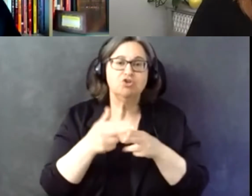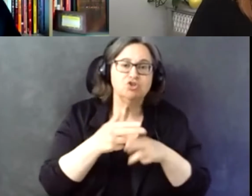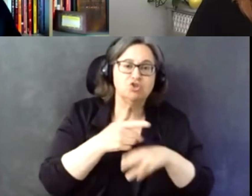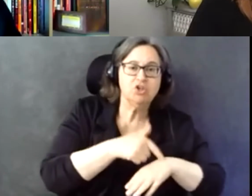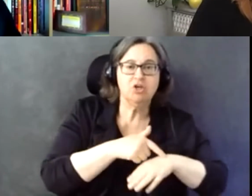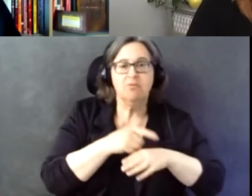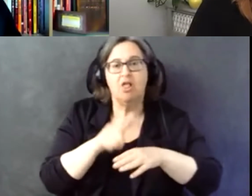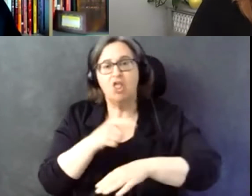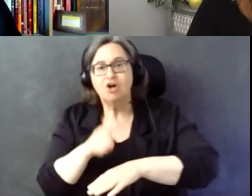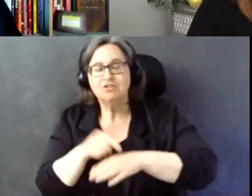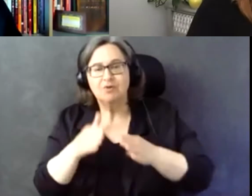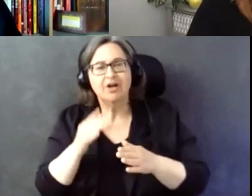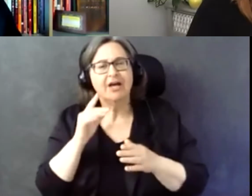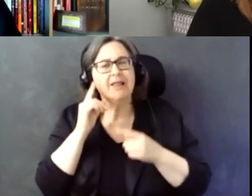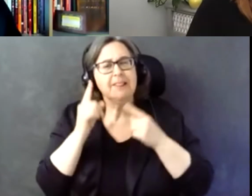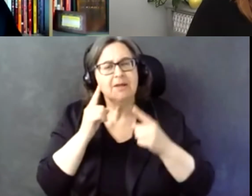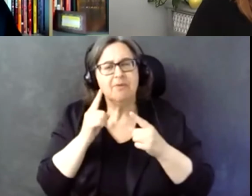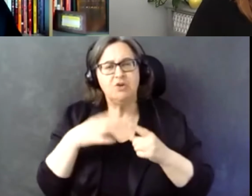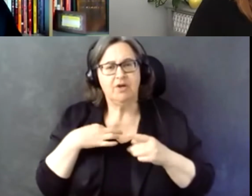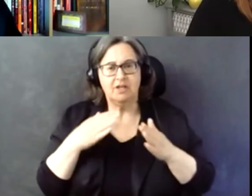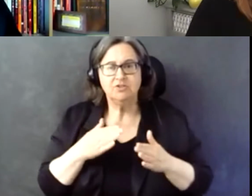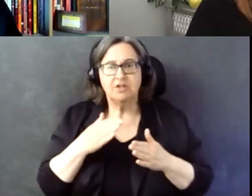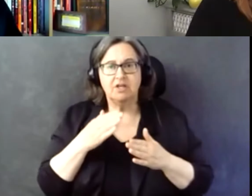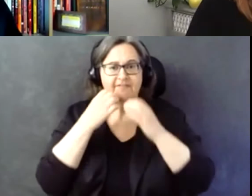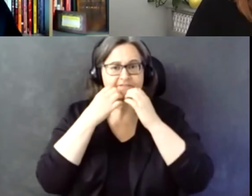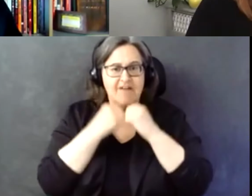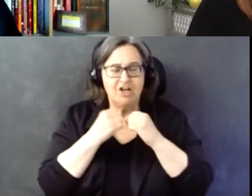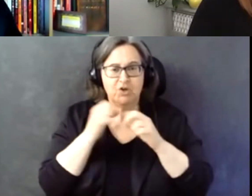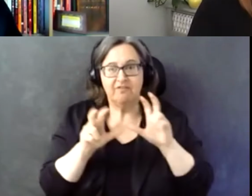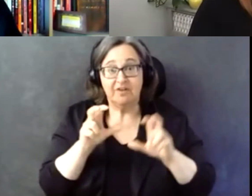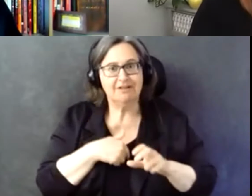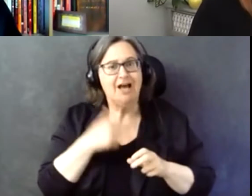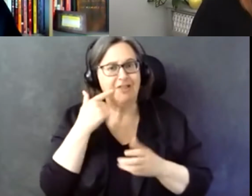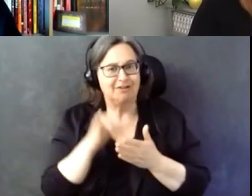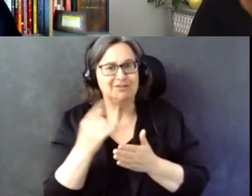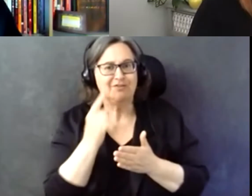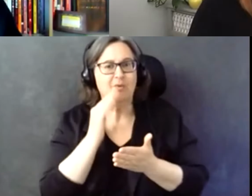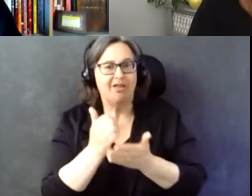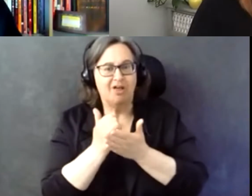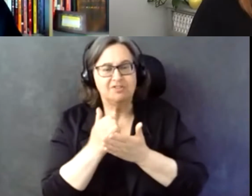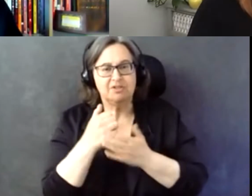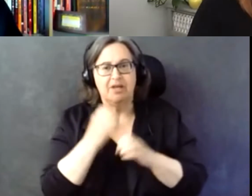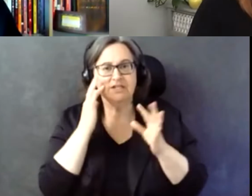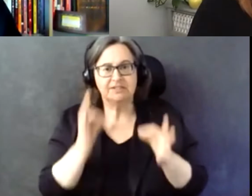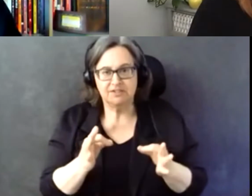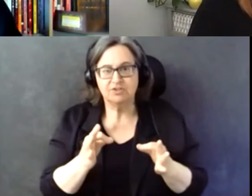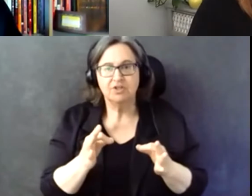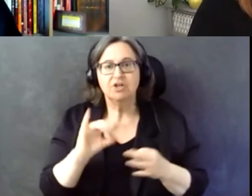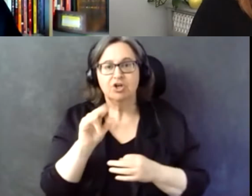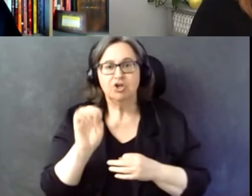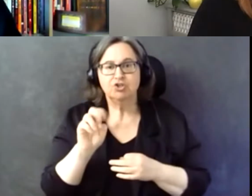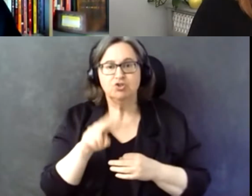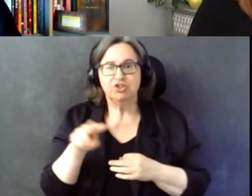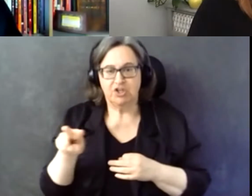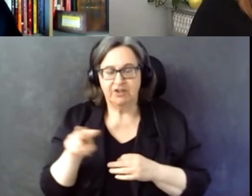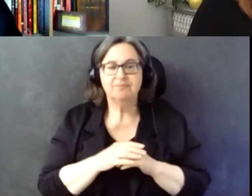way and so think about candidates that actually value that investment i think is something that will help us make our decision on june 22nd